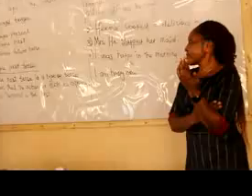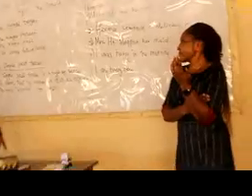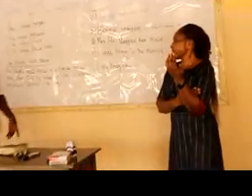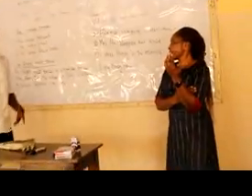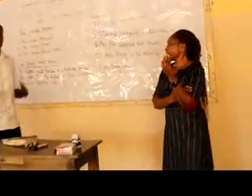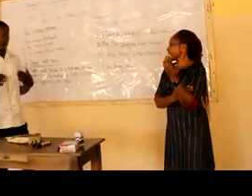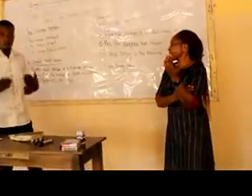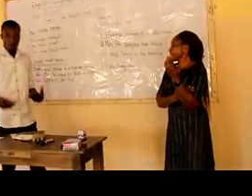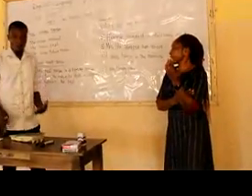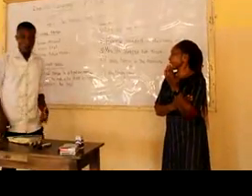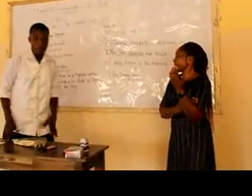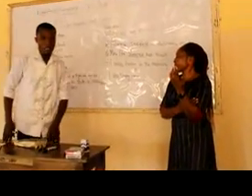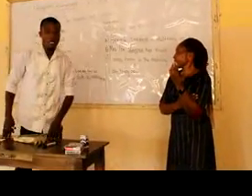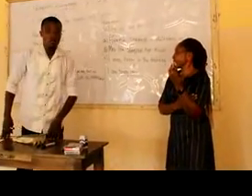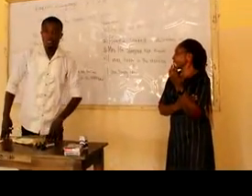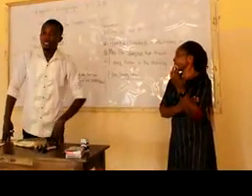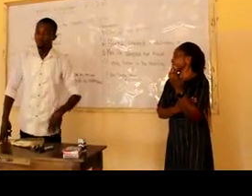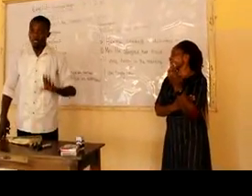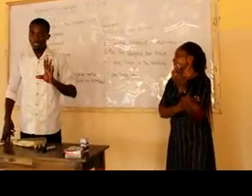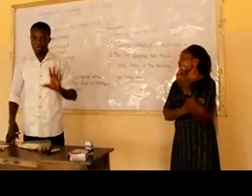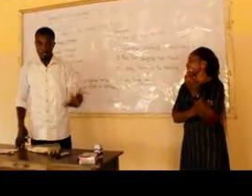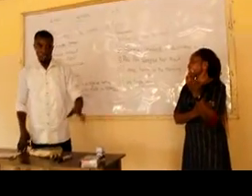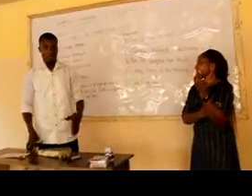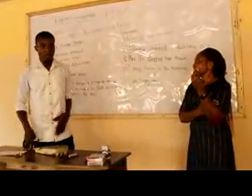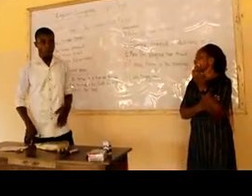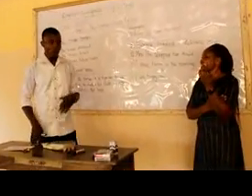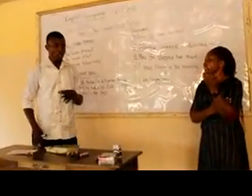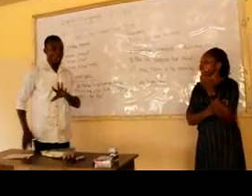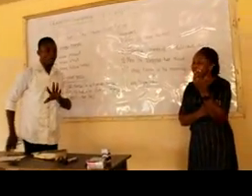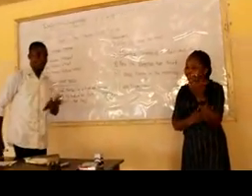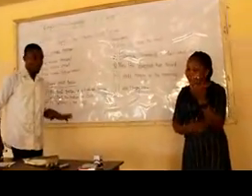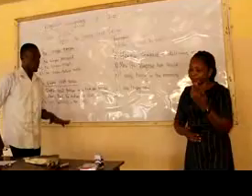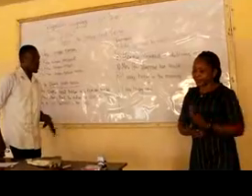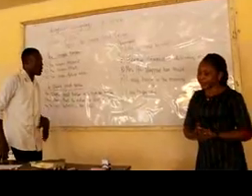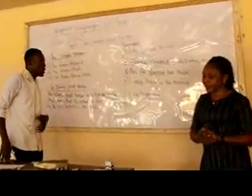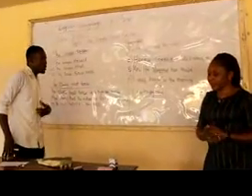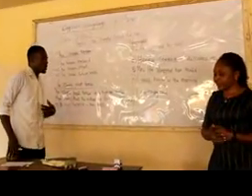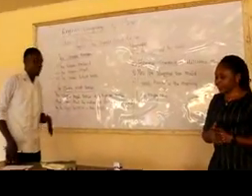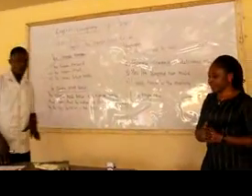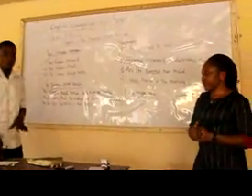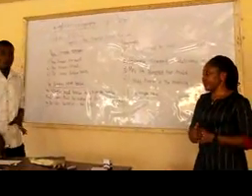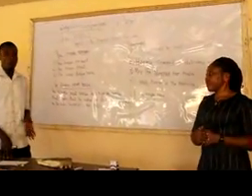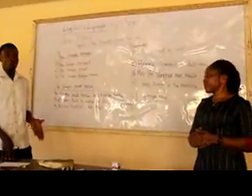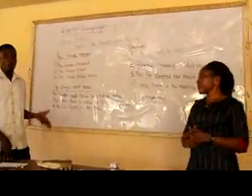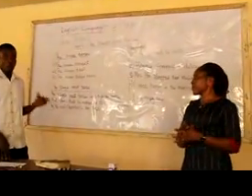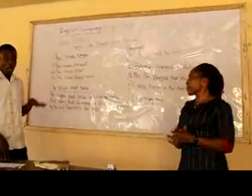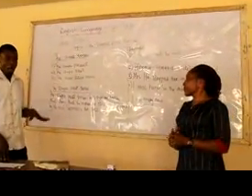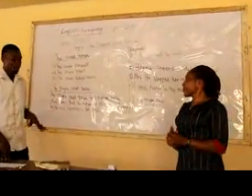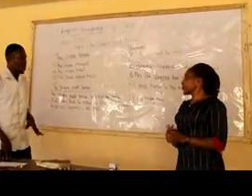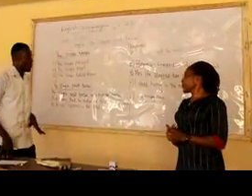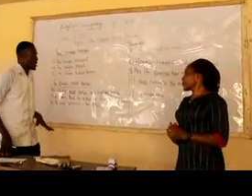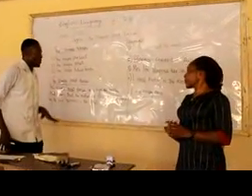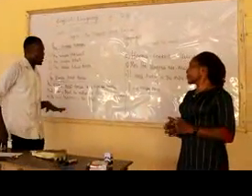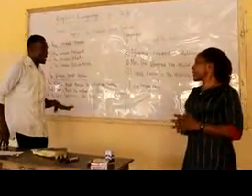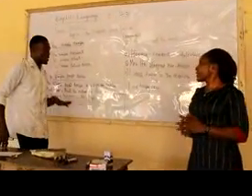How I wish you are physical so that you can ask me for any clarification or any other question